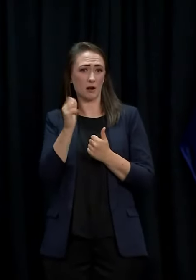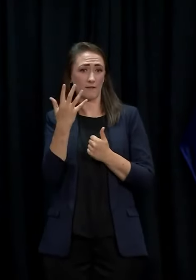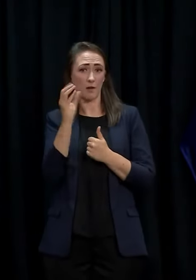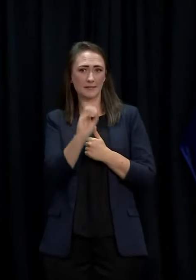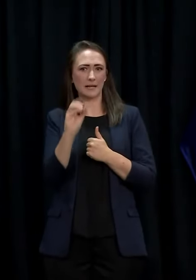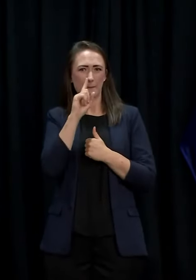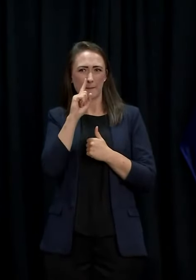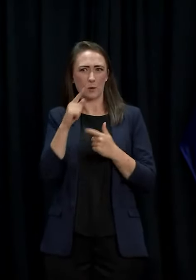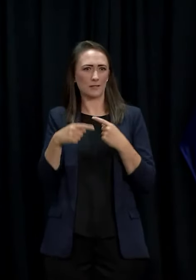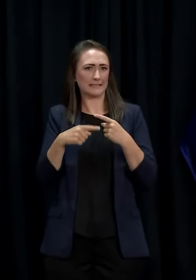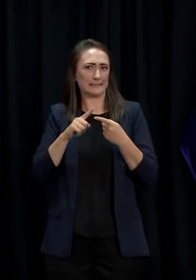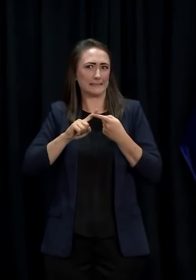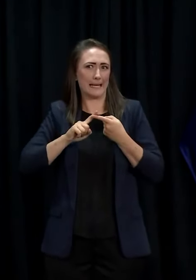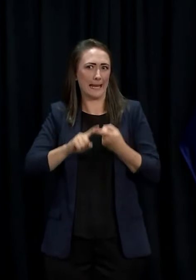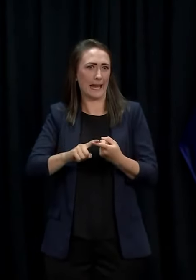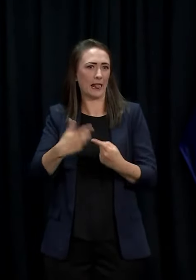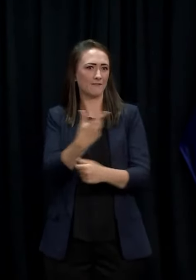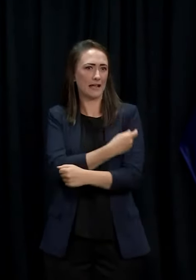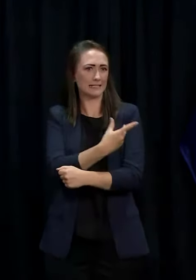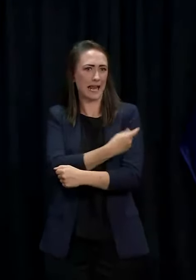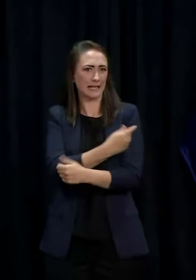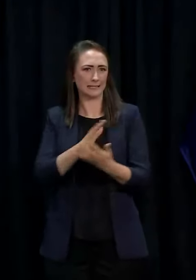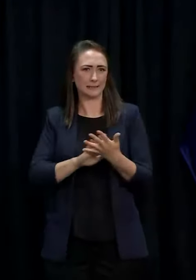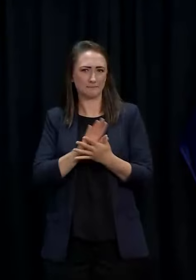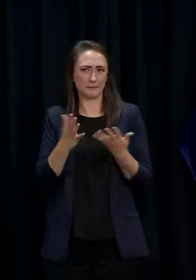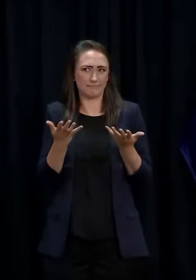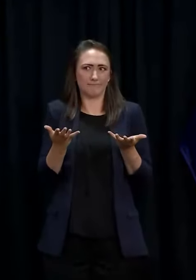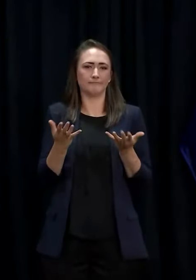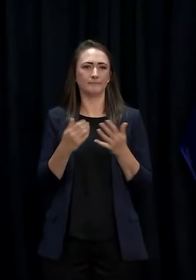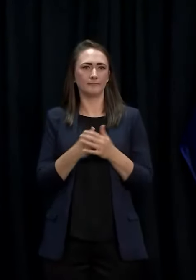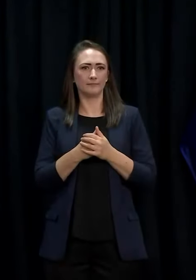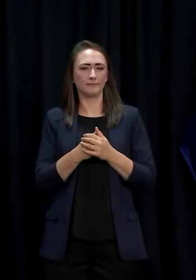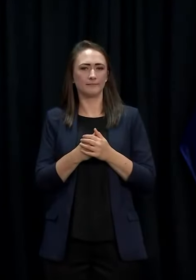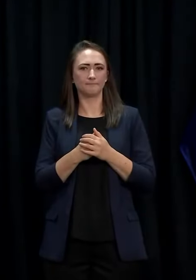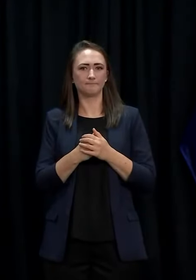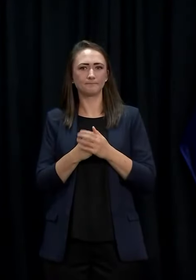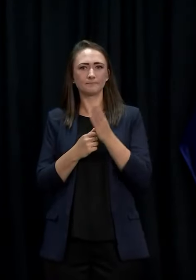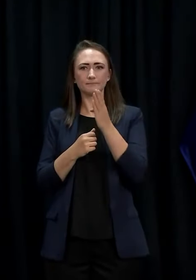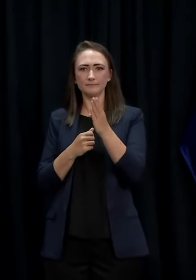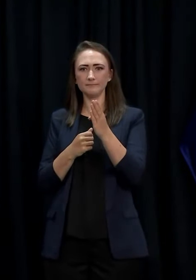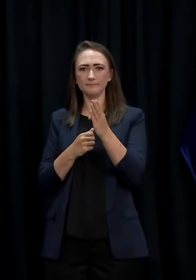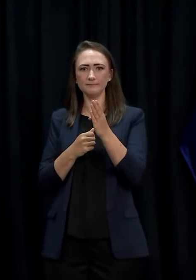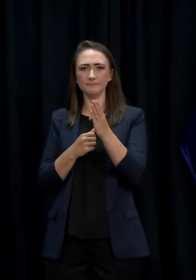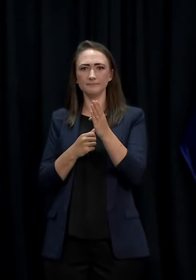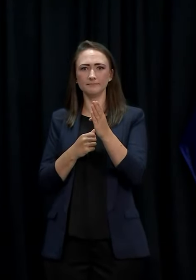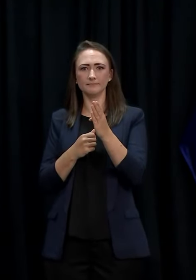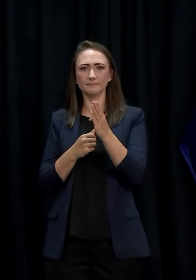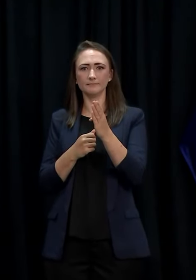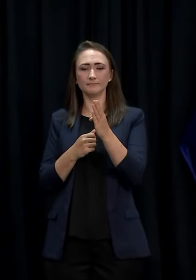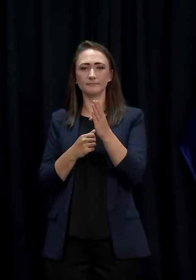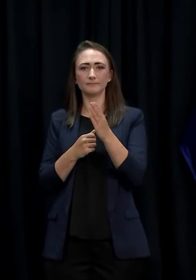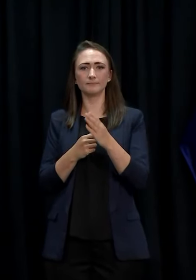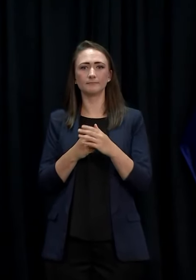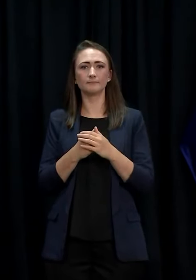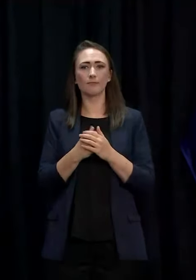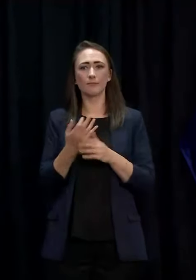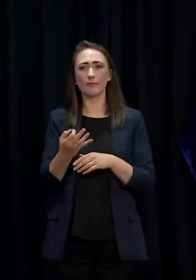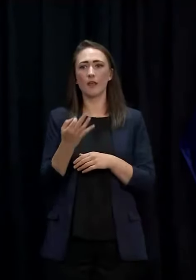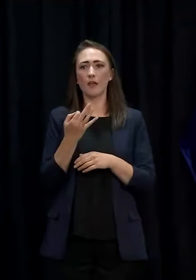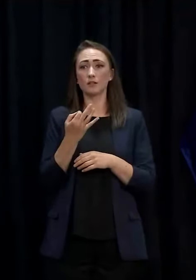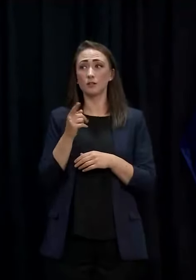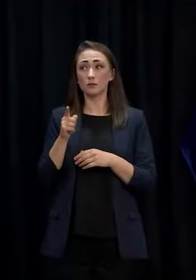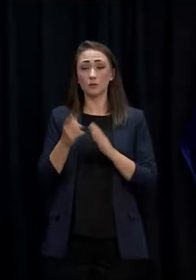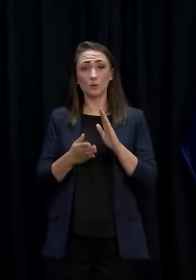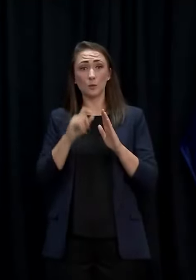when we introduced the mandates and introduced the vaccine passes. Have you guys continued to venture out to cafes and restaurants and things over this